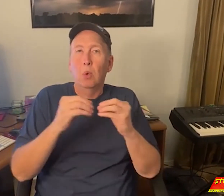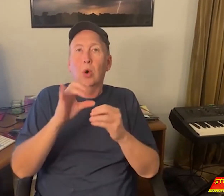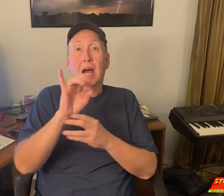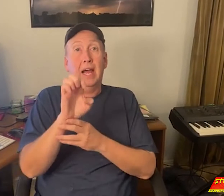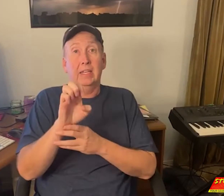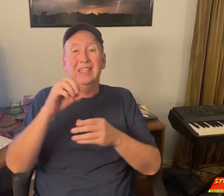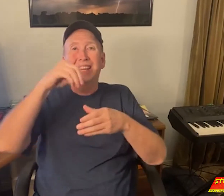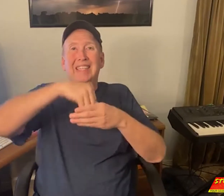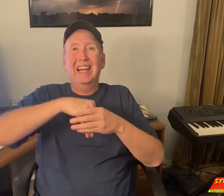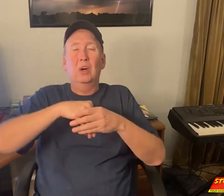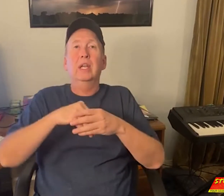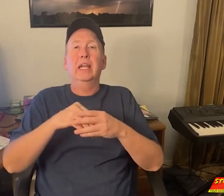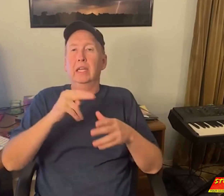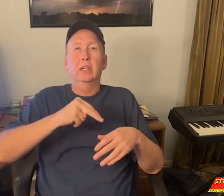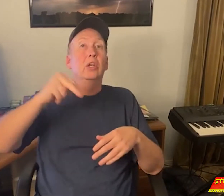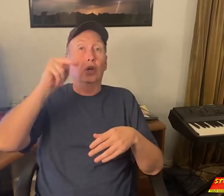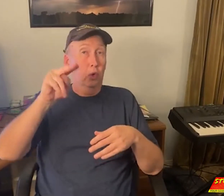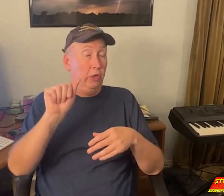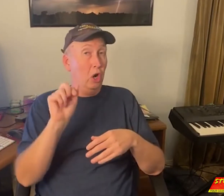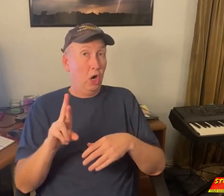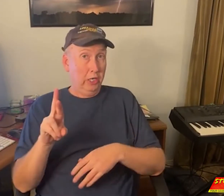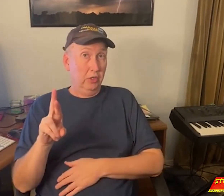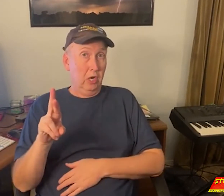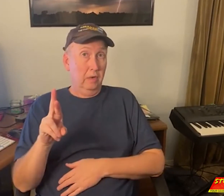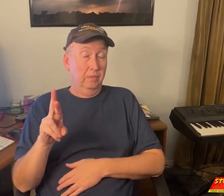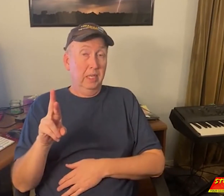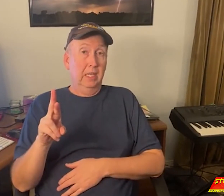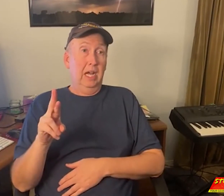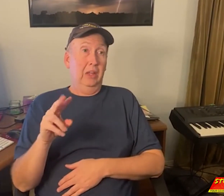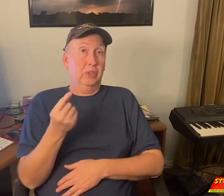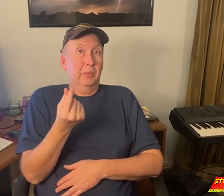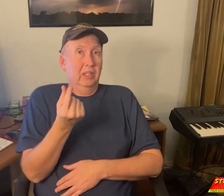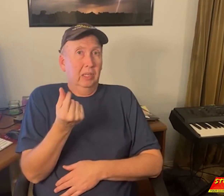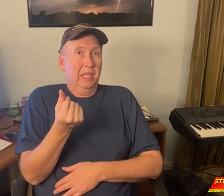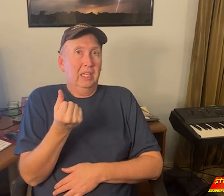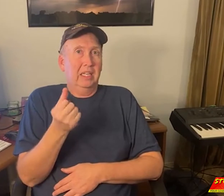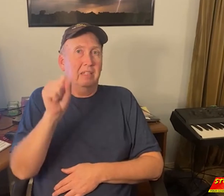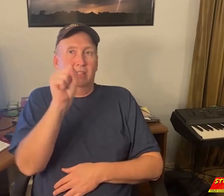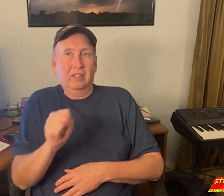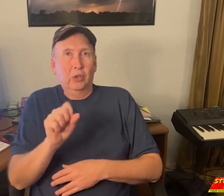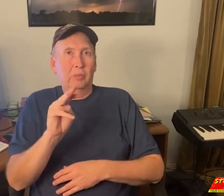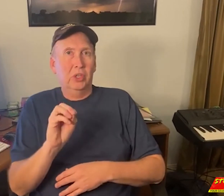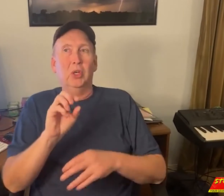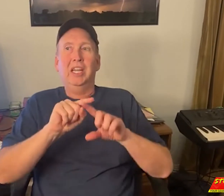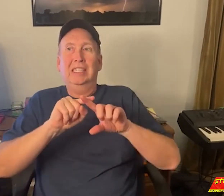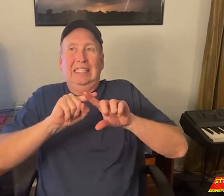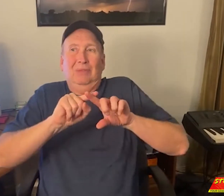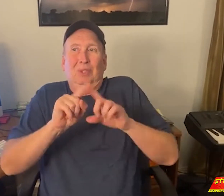more ice down in northern Arkansas. There's going to be a little bit in southern Missouri. We're just going